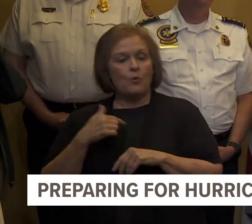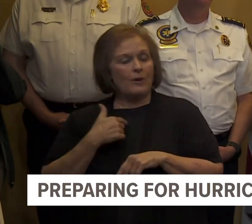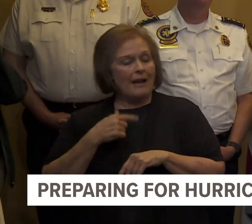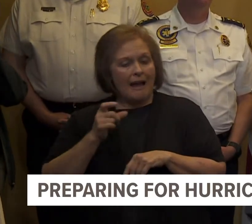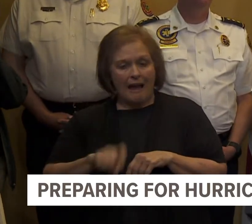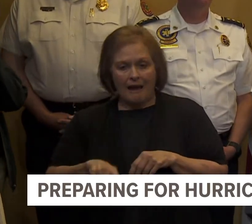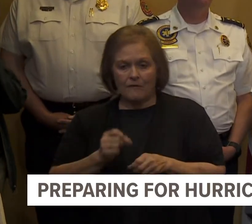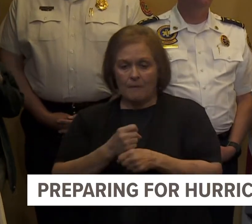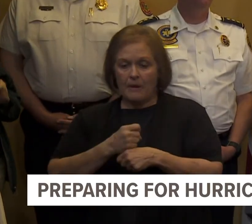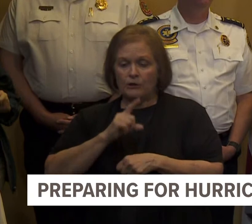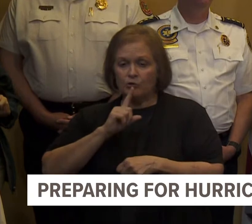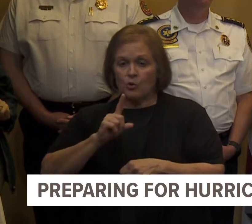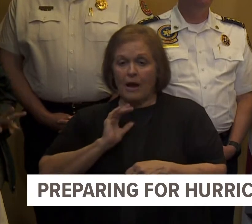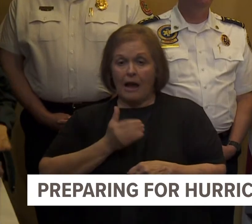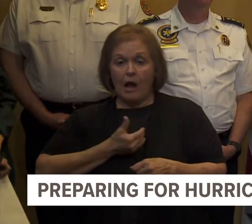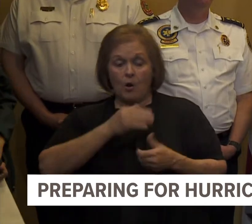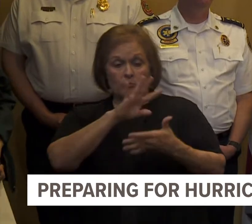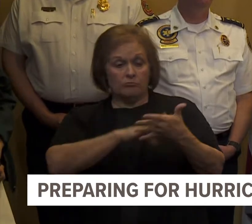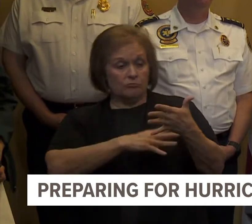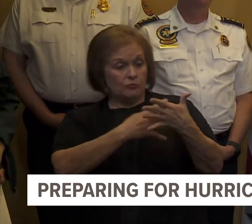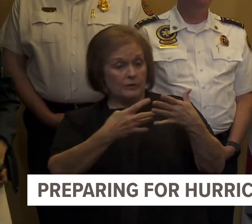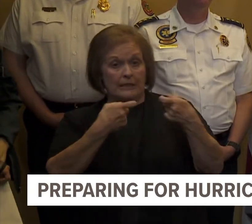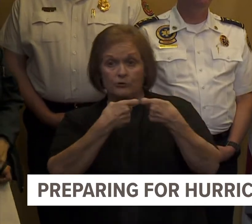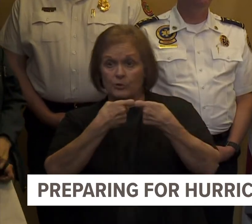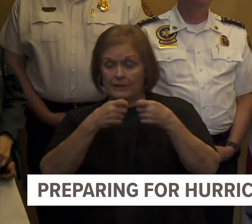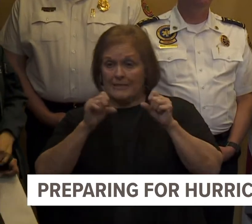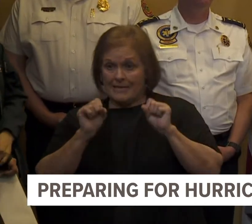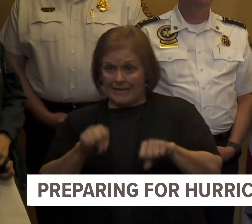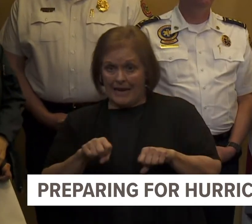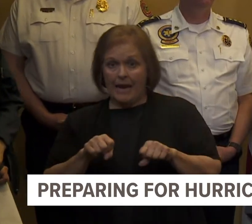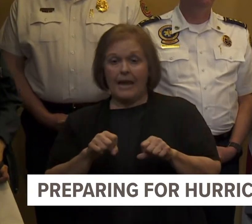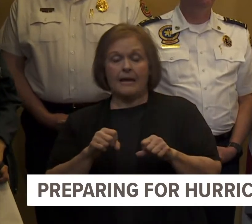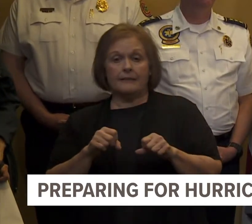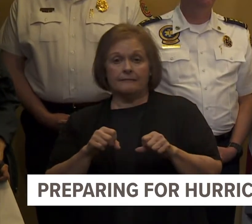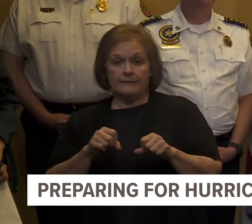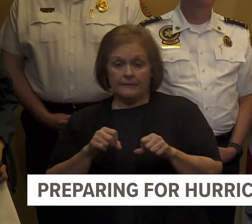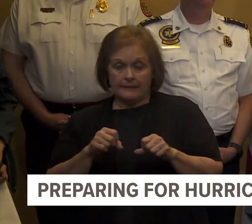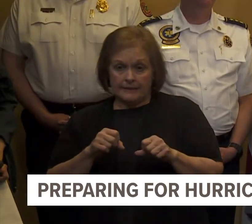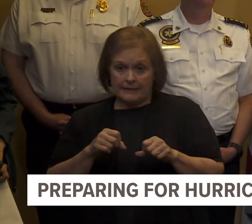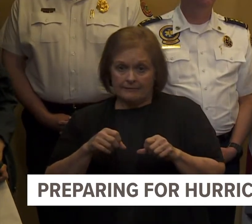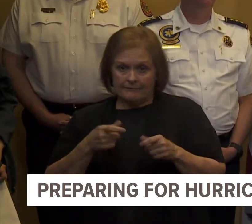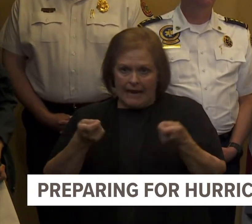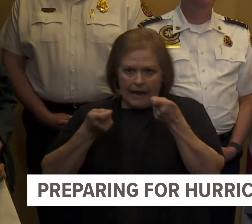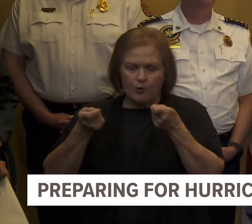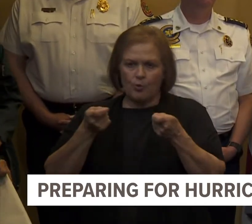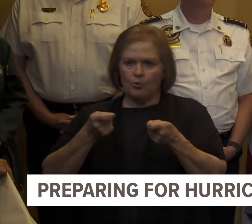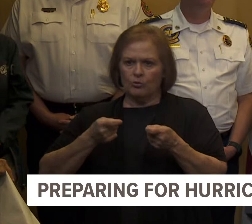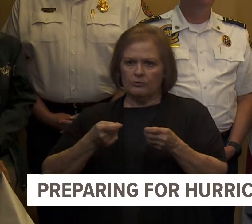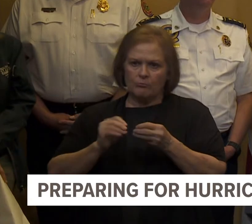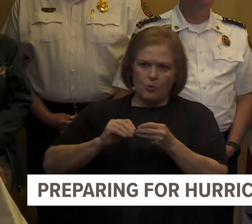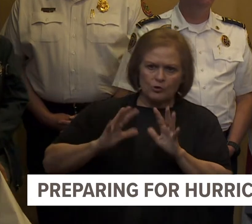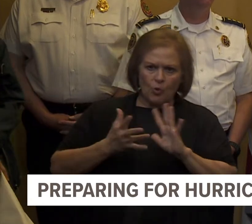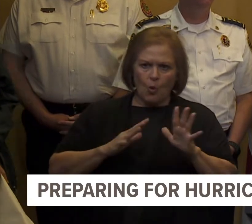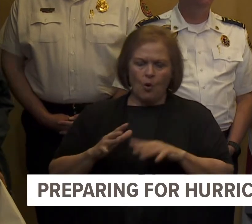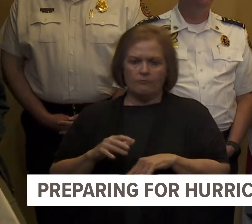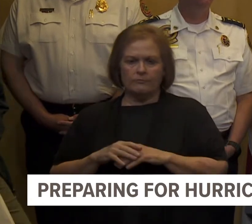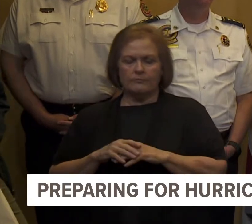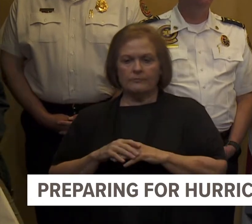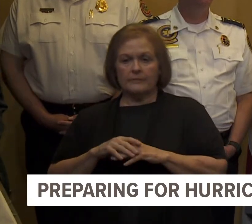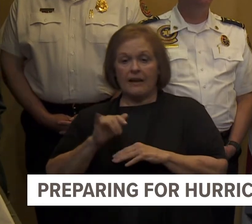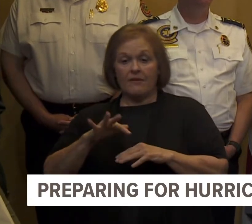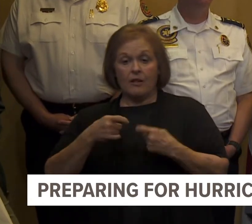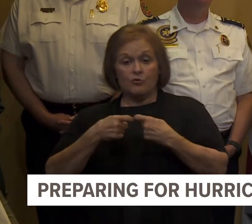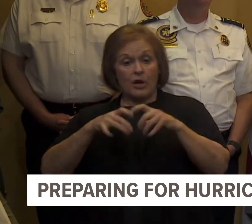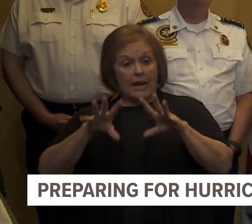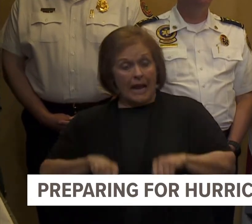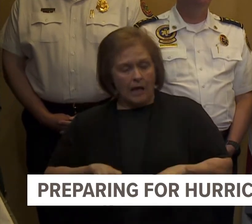to ensure our grid can withstand more frequent and stronger storms. And if the lights go out, we can safely and